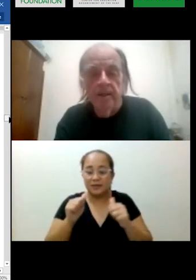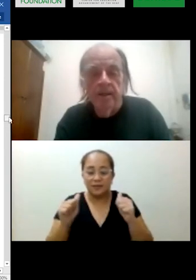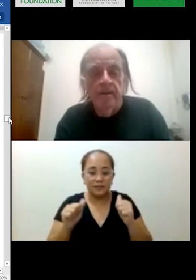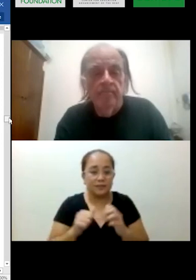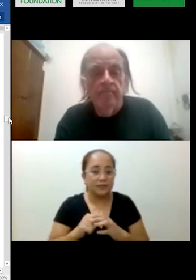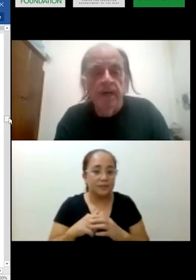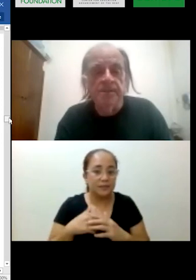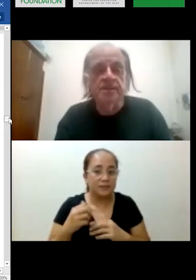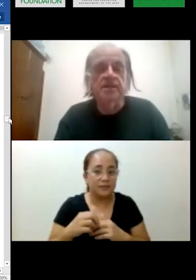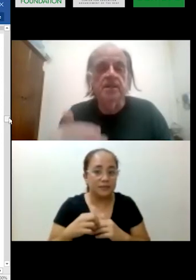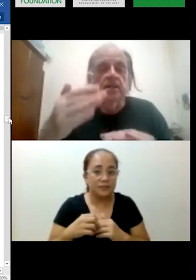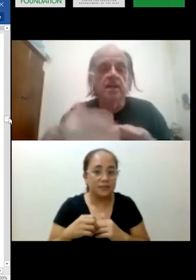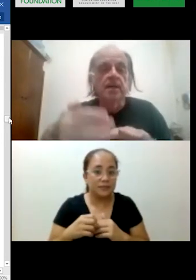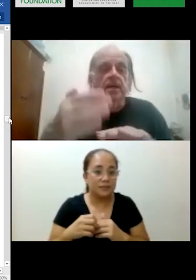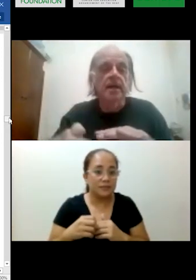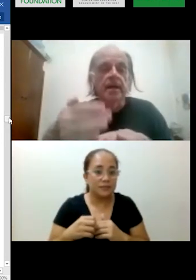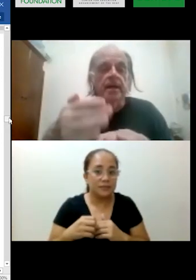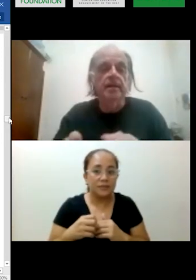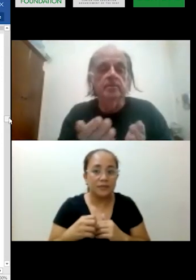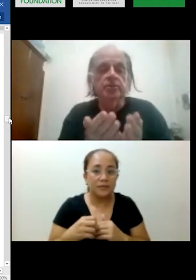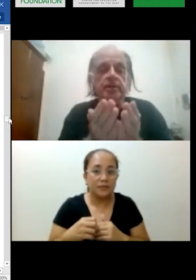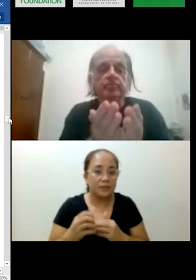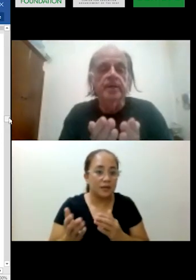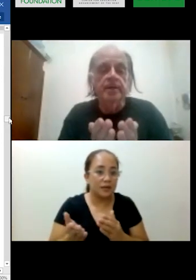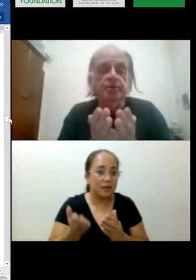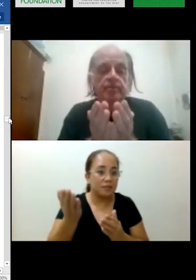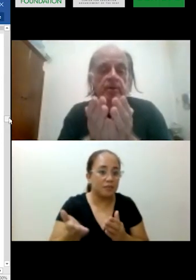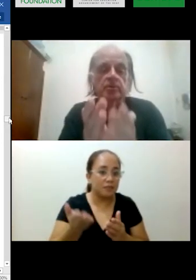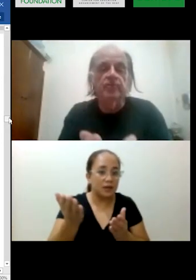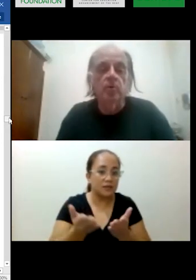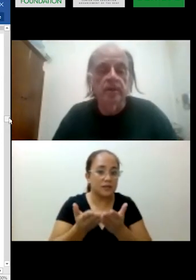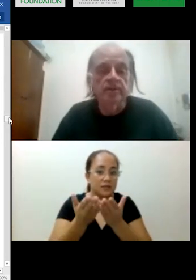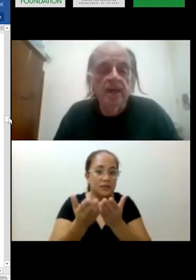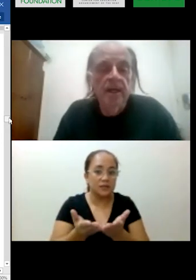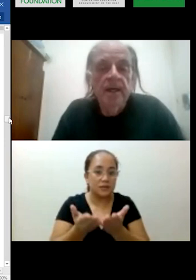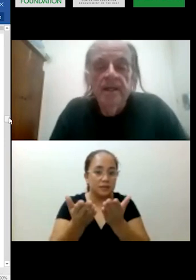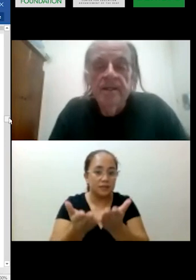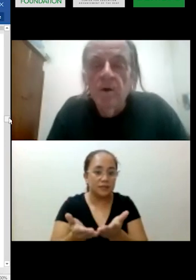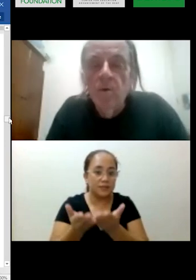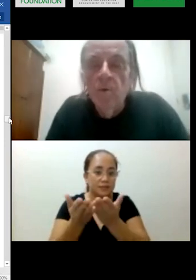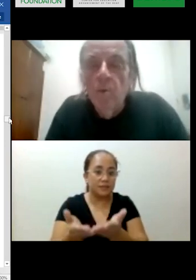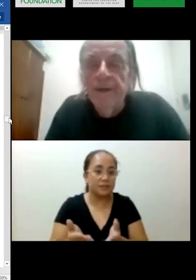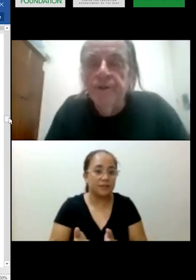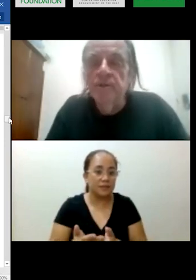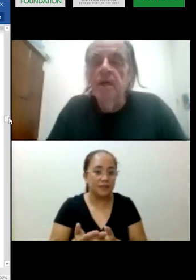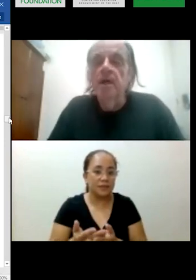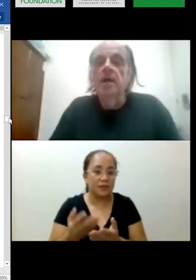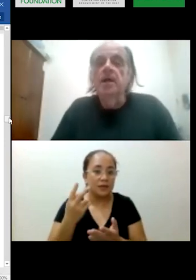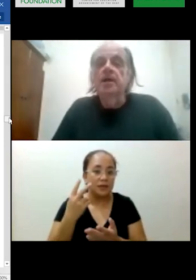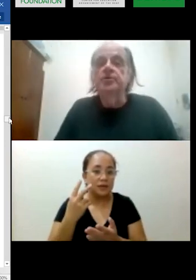And bus and ship goes forward. So